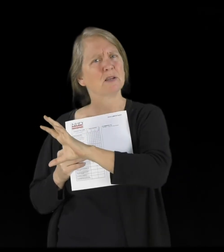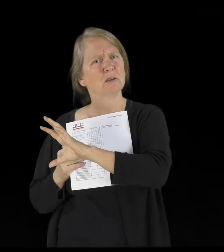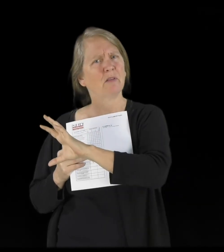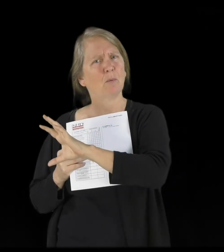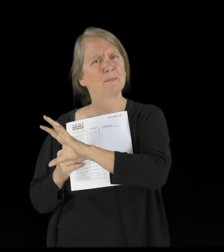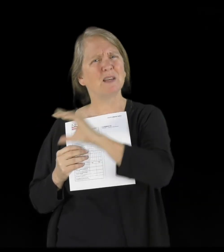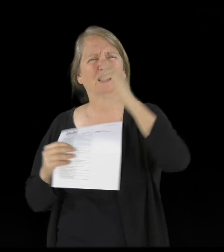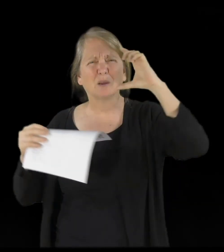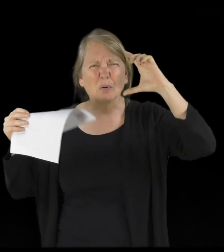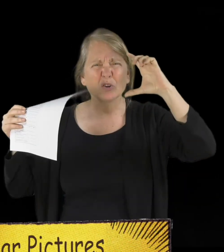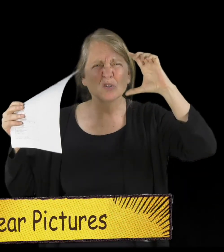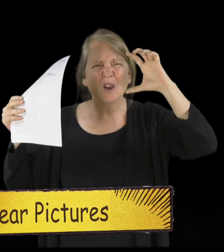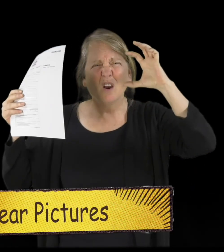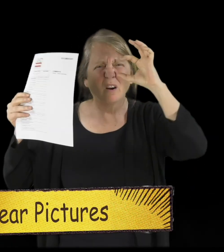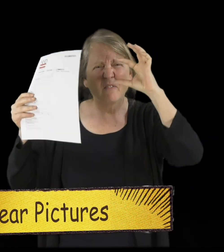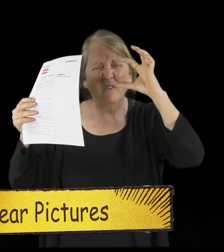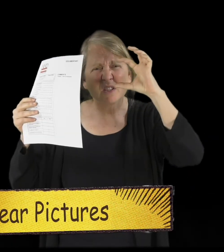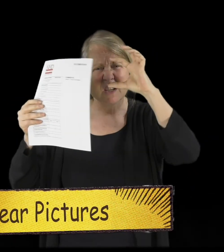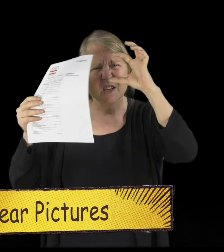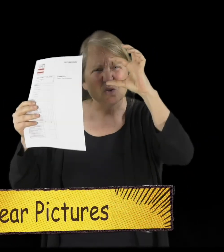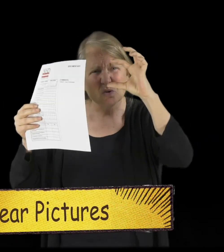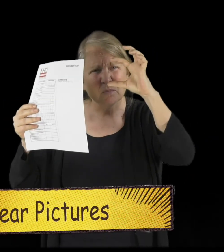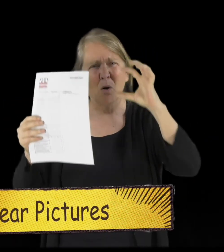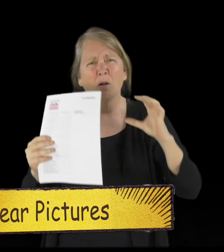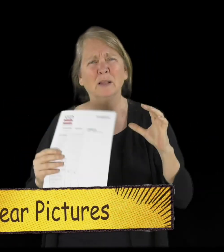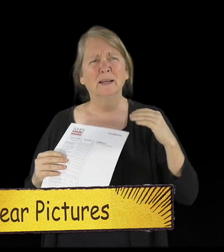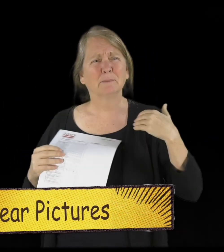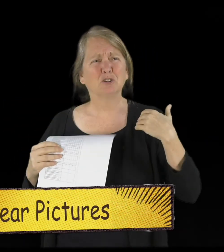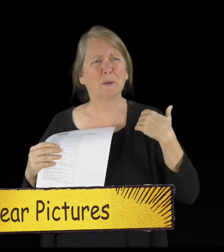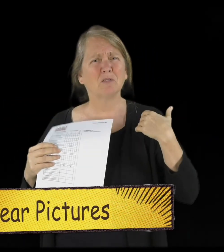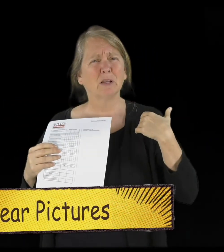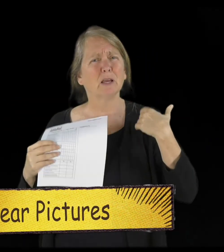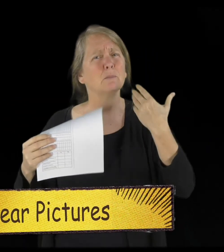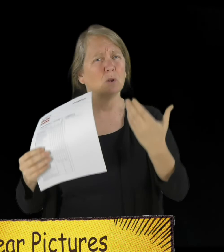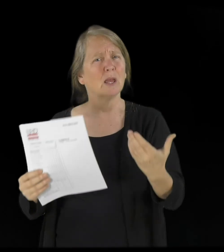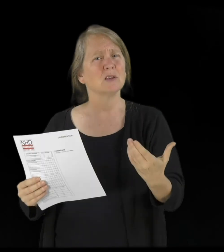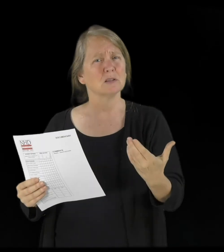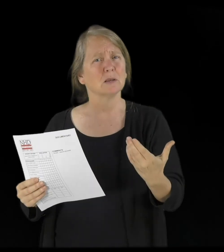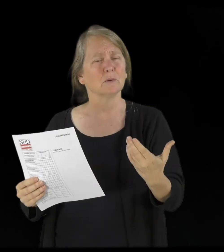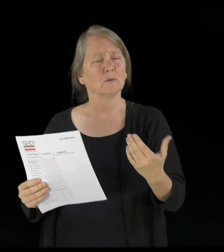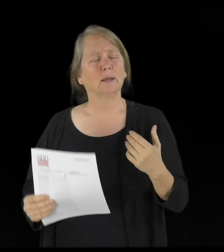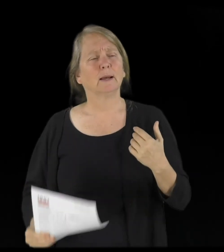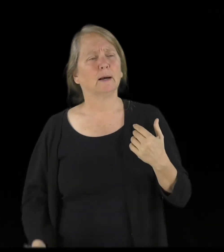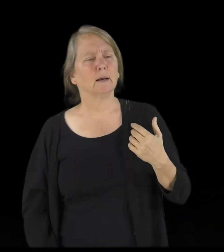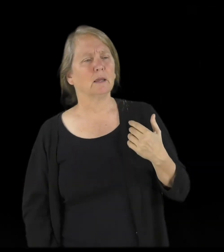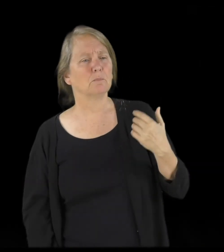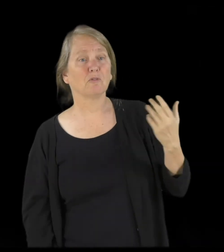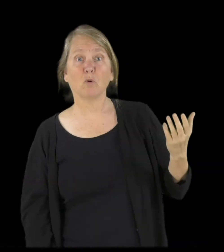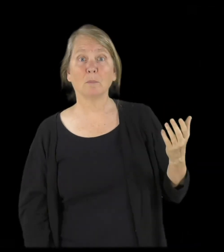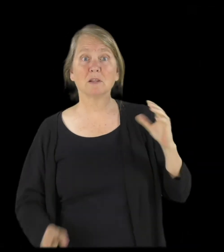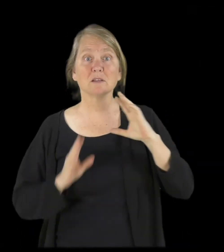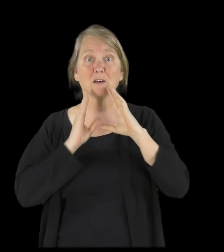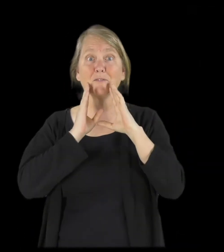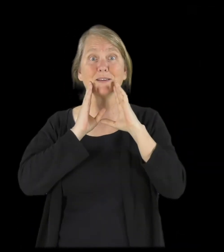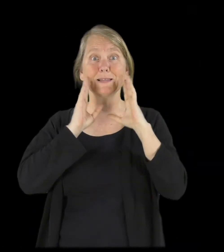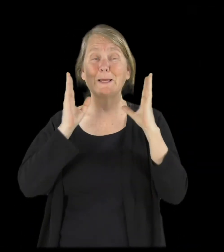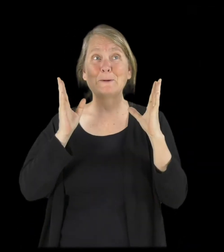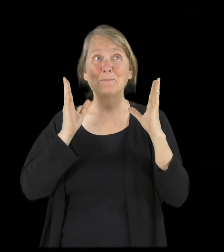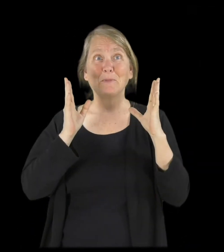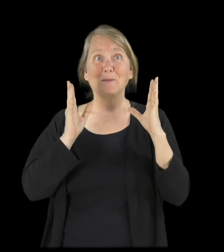that website, that the pictures aren't fuzzy and too small, just basically communication skills. In performance, it's obviously that